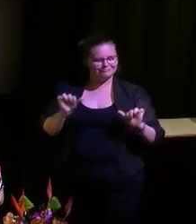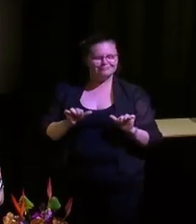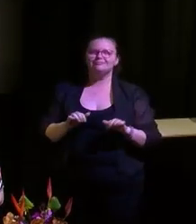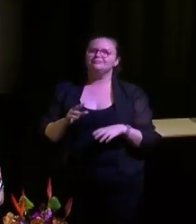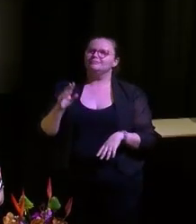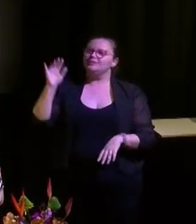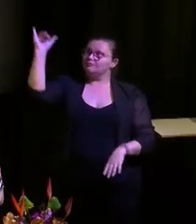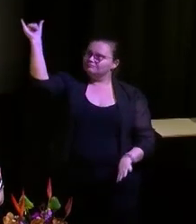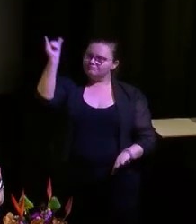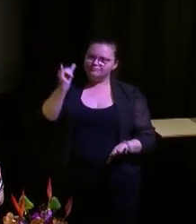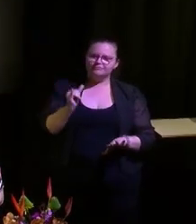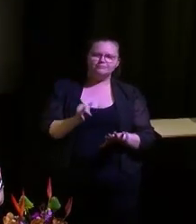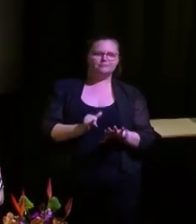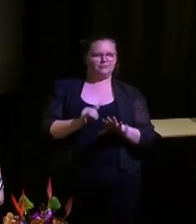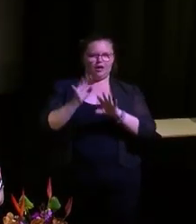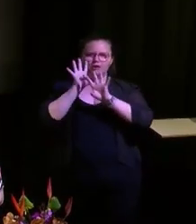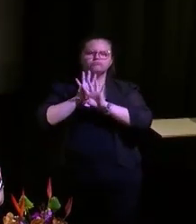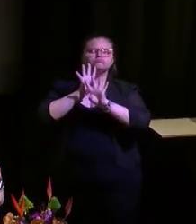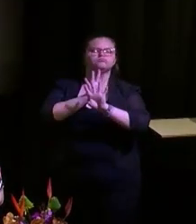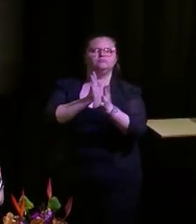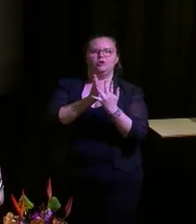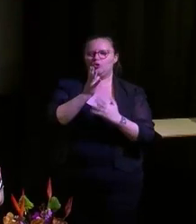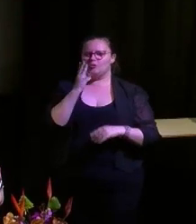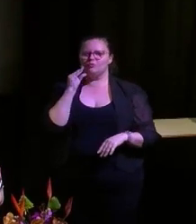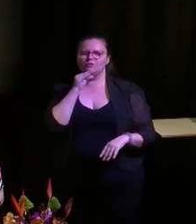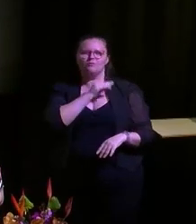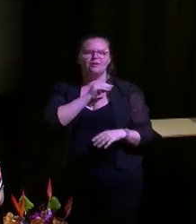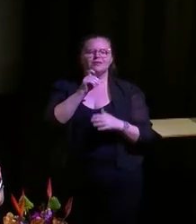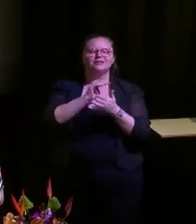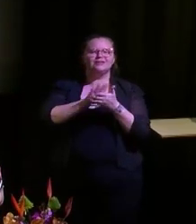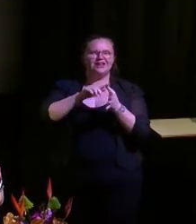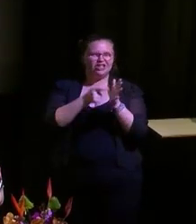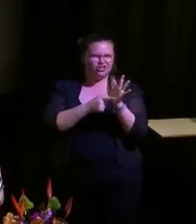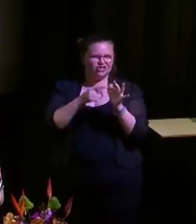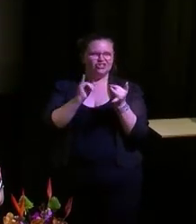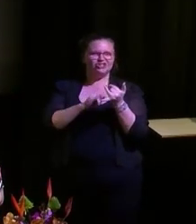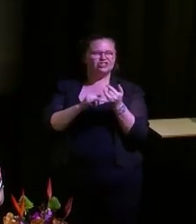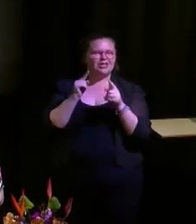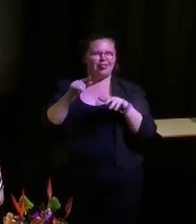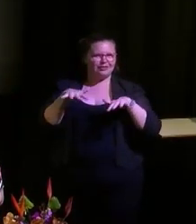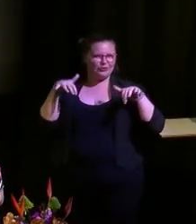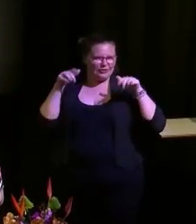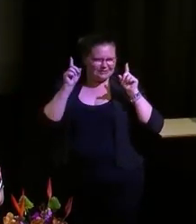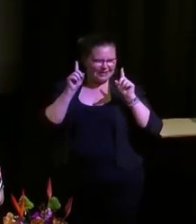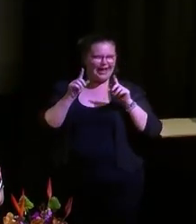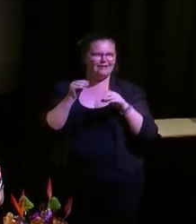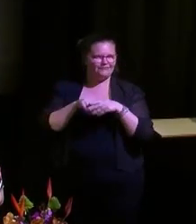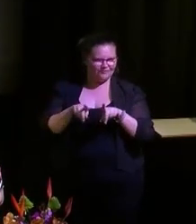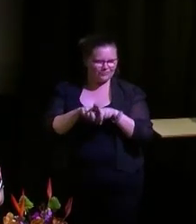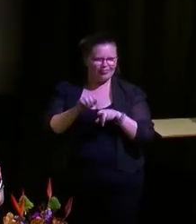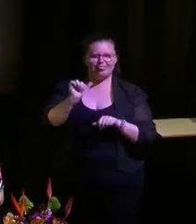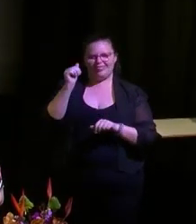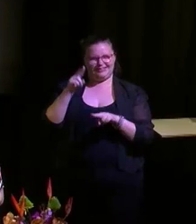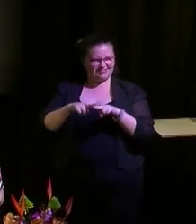down. We marched through the city of Melbourne. Charles, who's here in the audience with us, Charles Bassey, his dad was